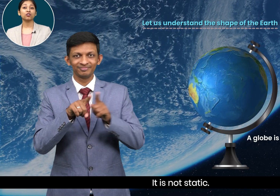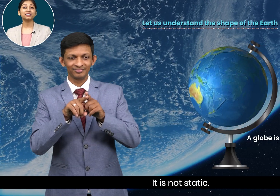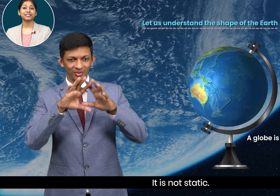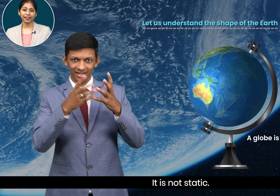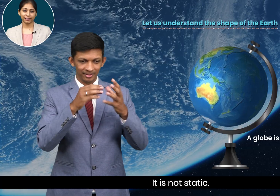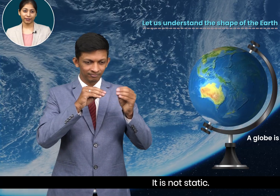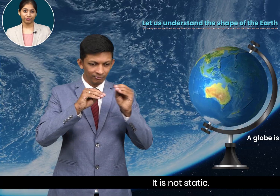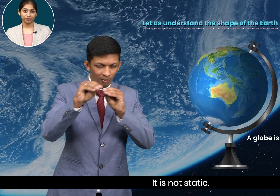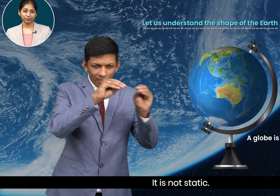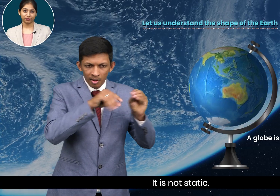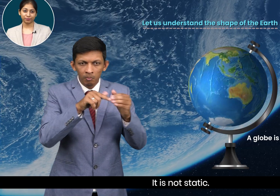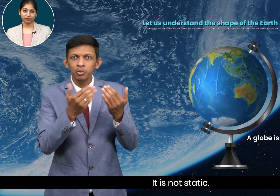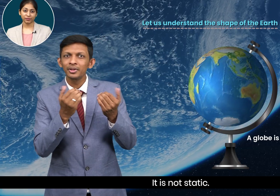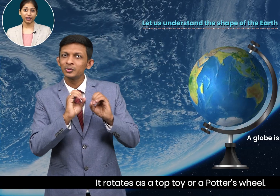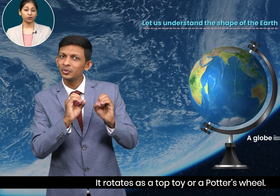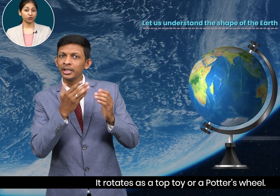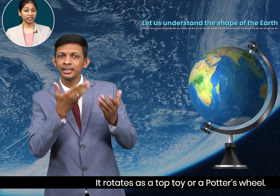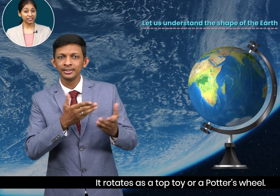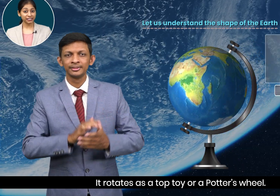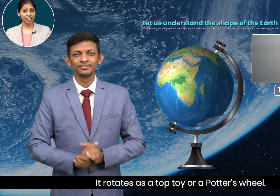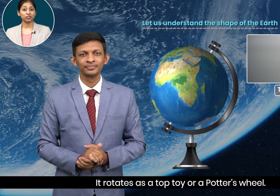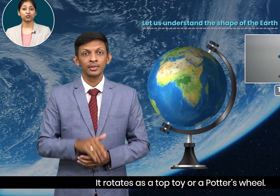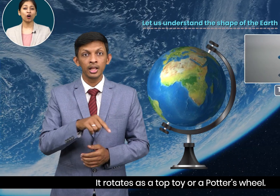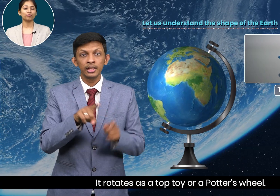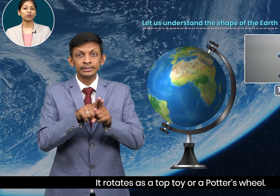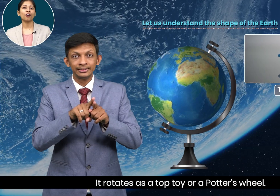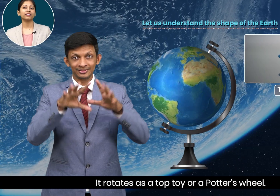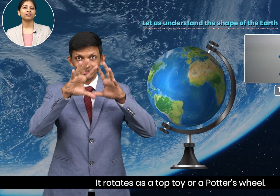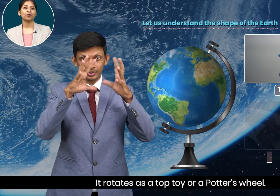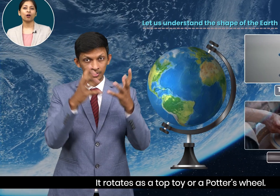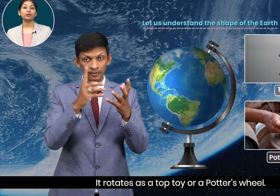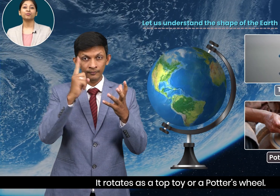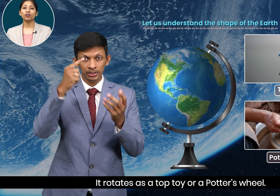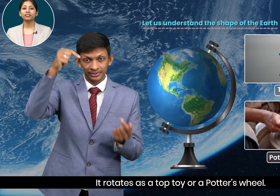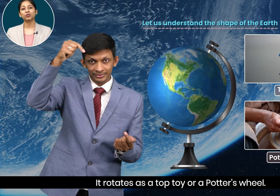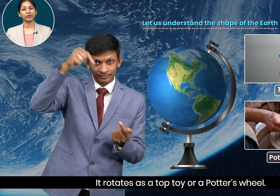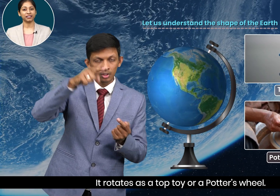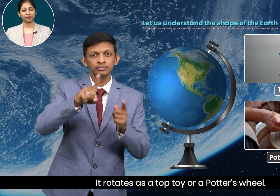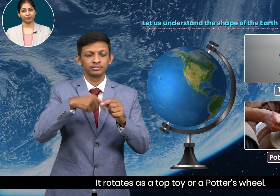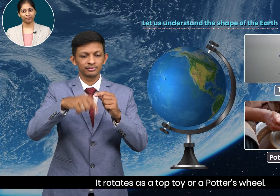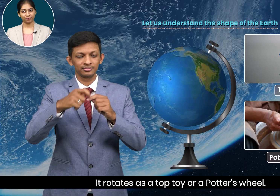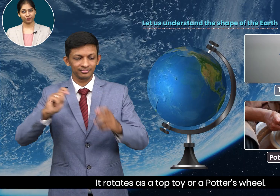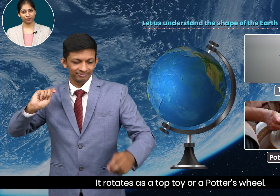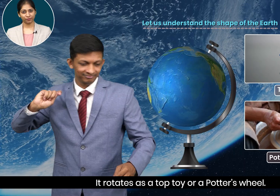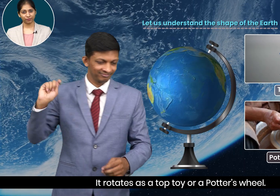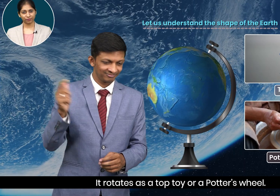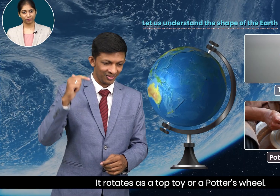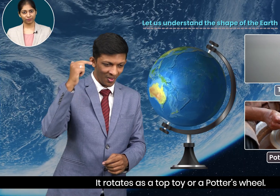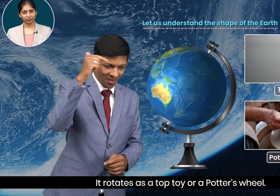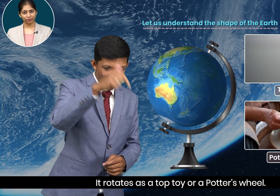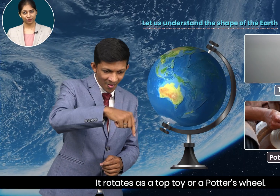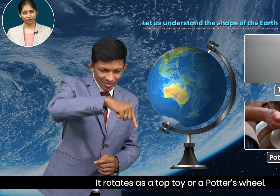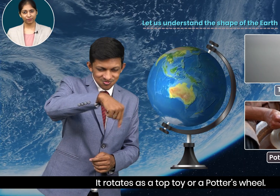It is not static. It rotates as a top toy or a potter's wheel.